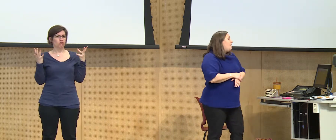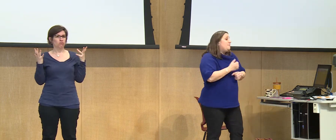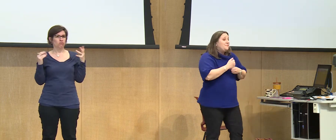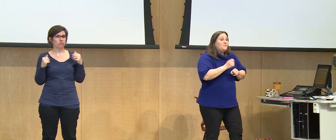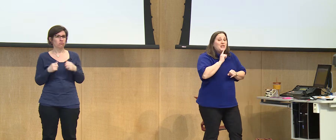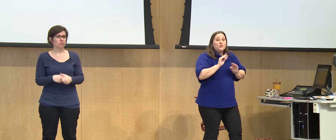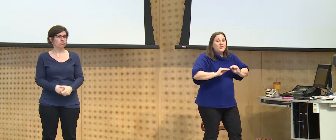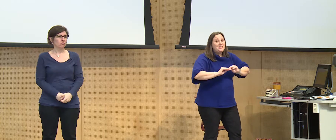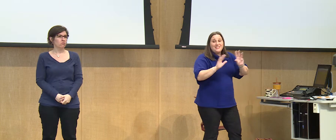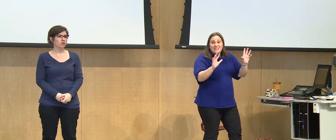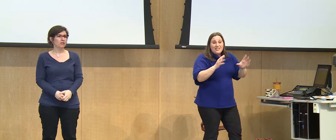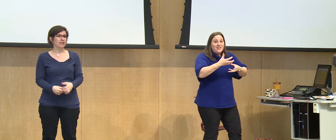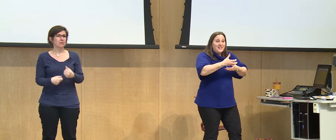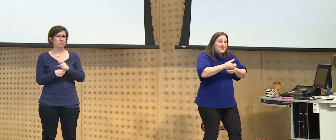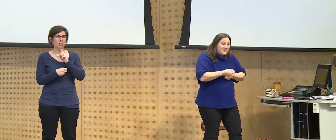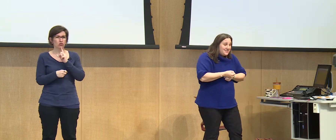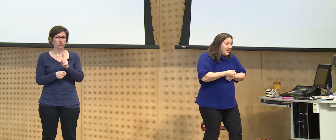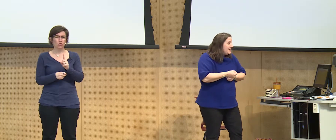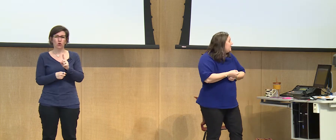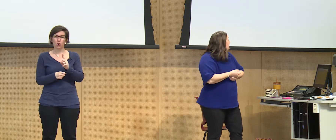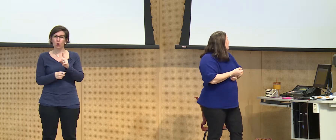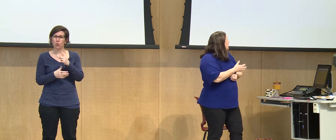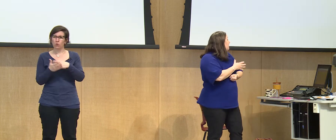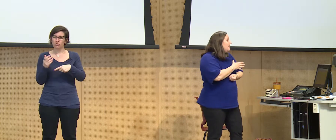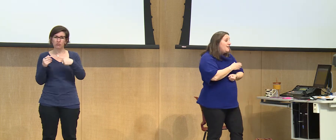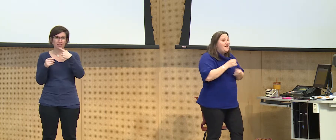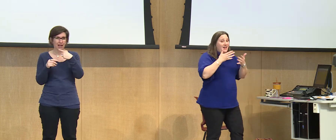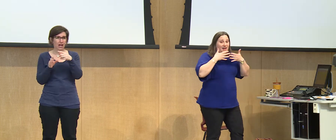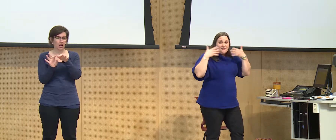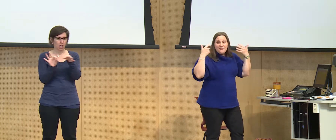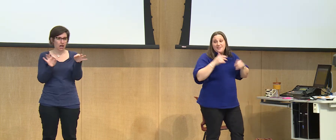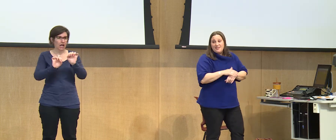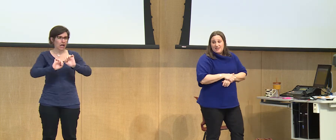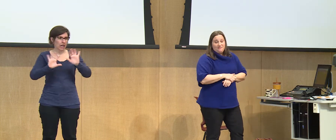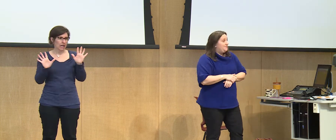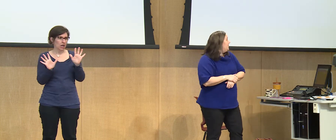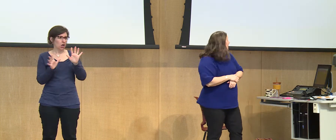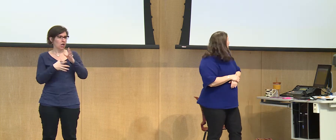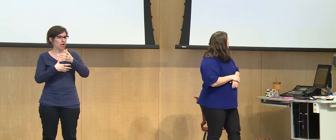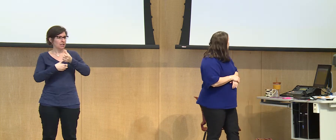Make sure it's clear and concise and friendly.